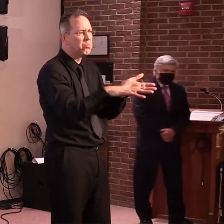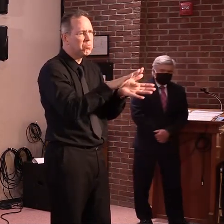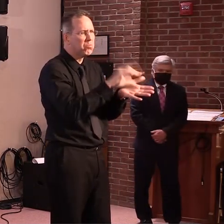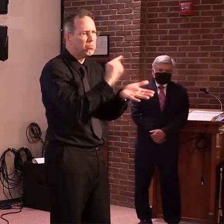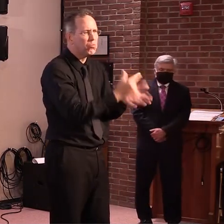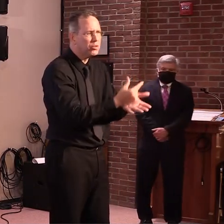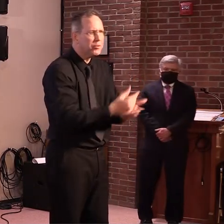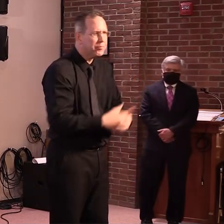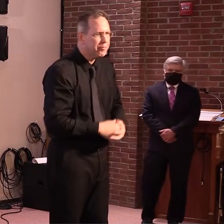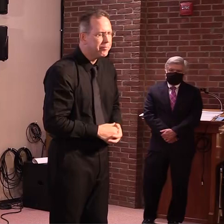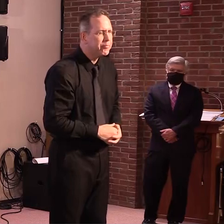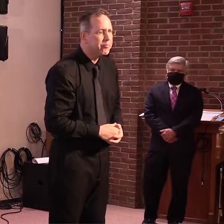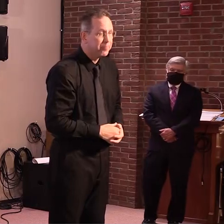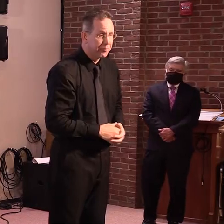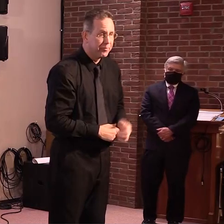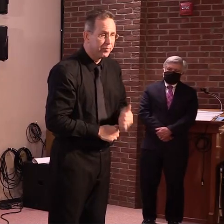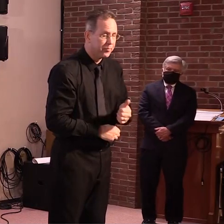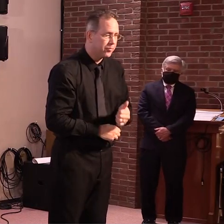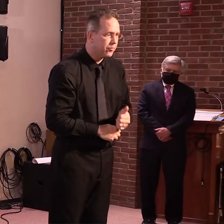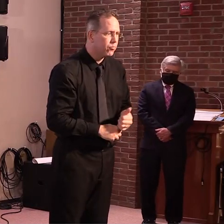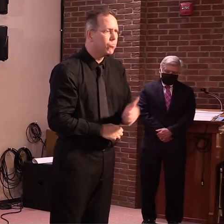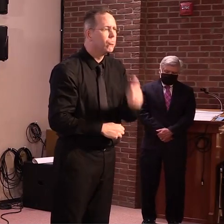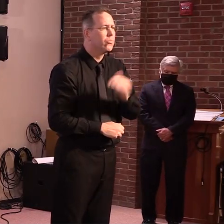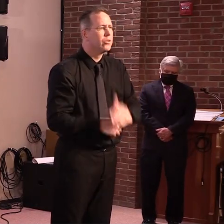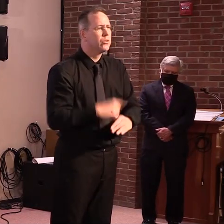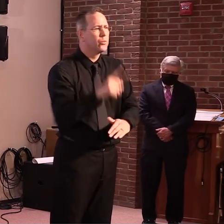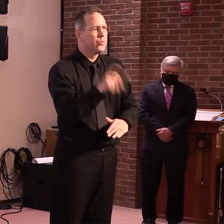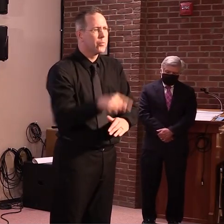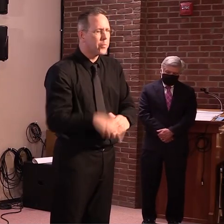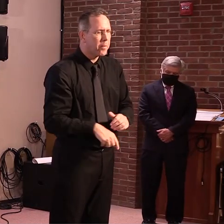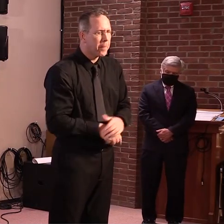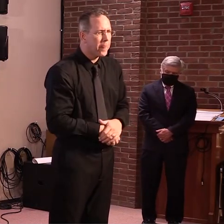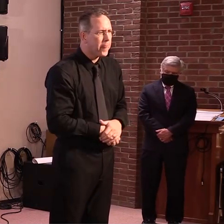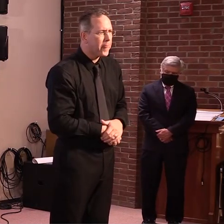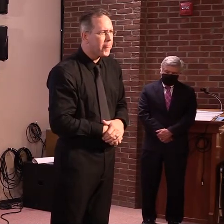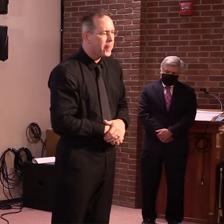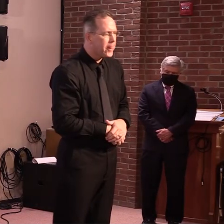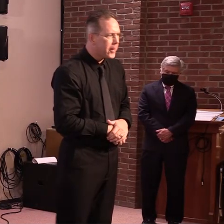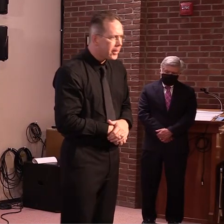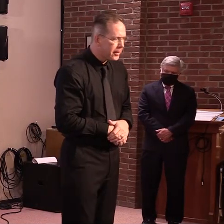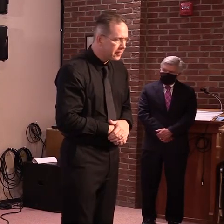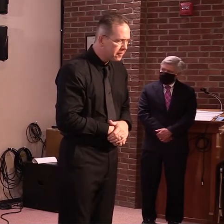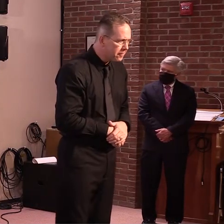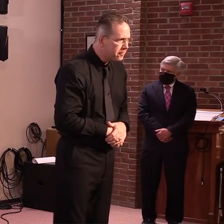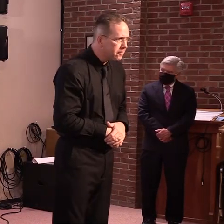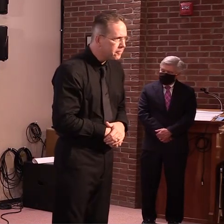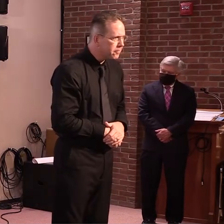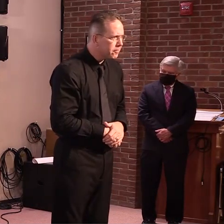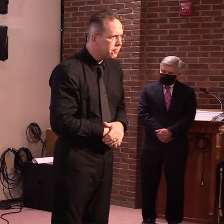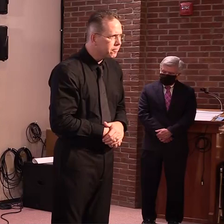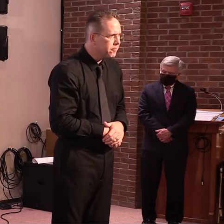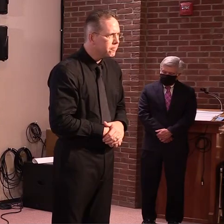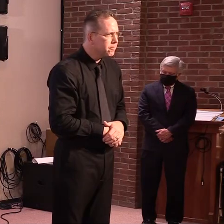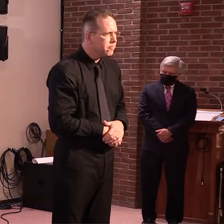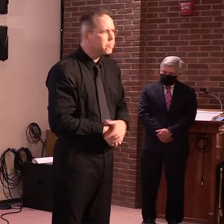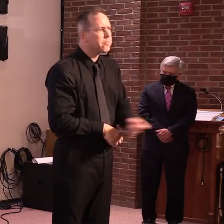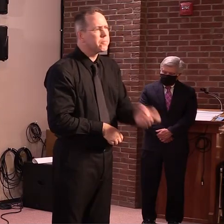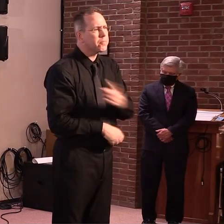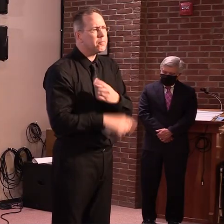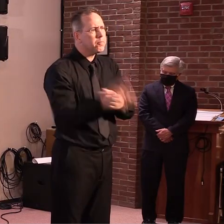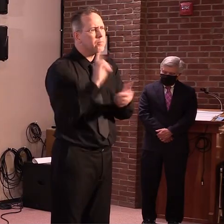Sean, the Chester Telegraph. Thank you. This is for Secretary French. There seem to be some recent studies